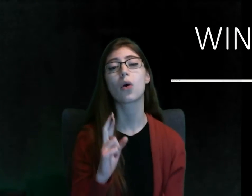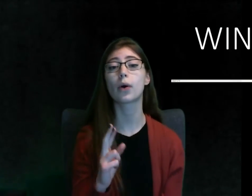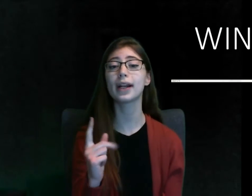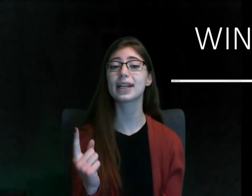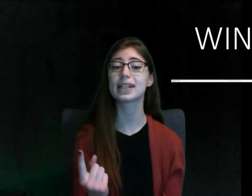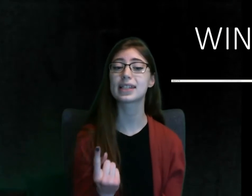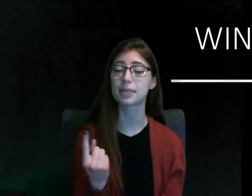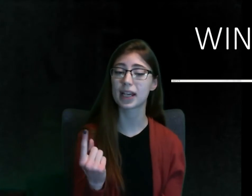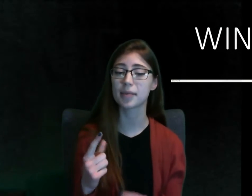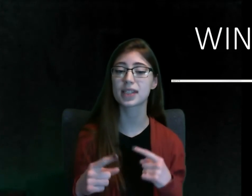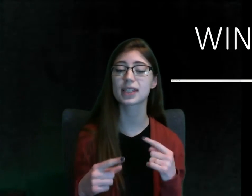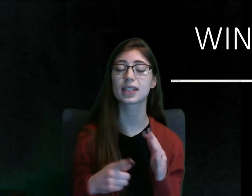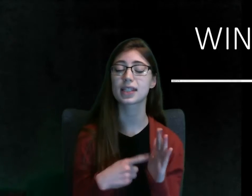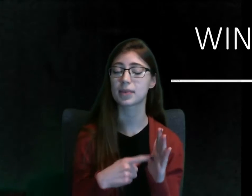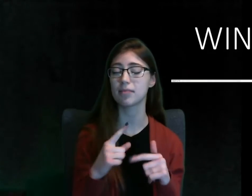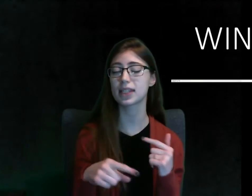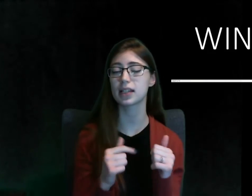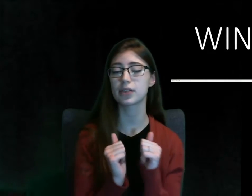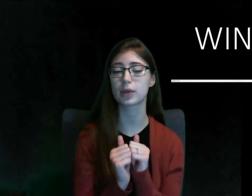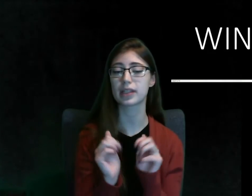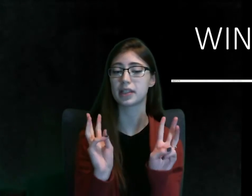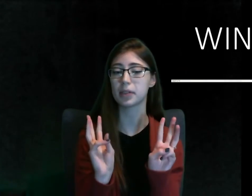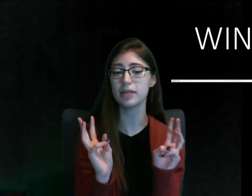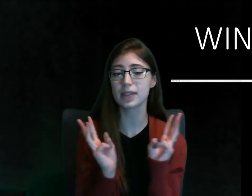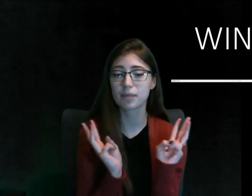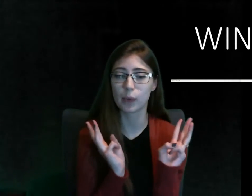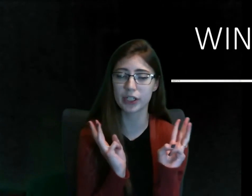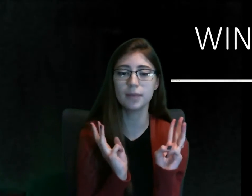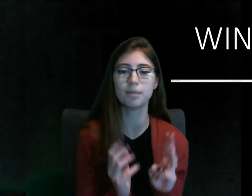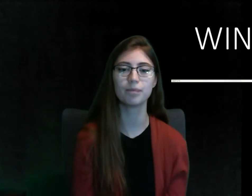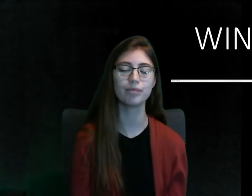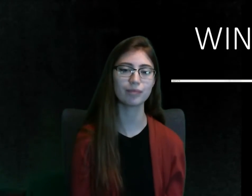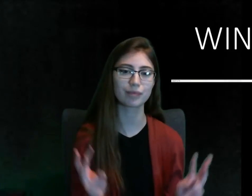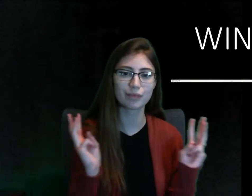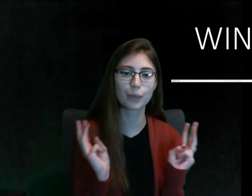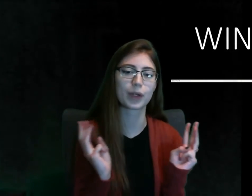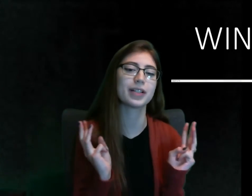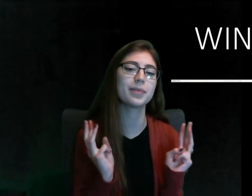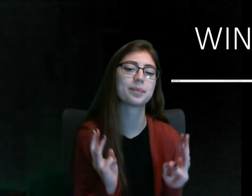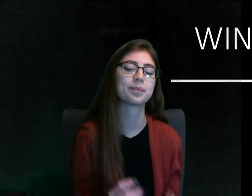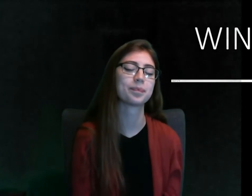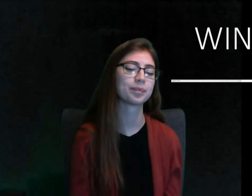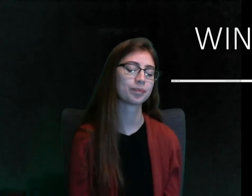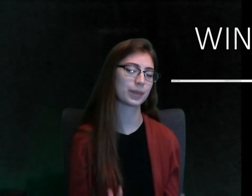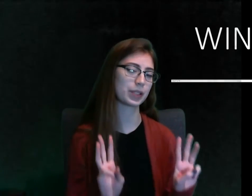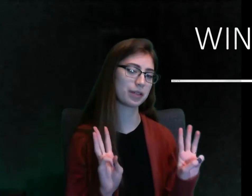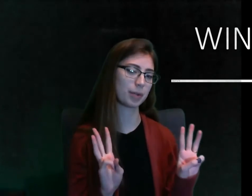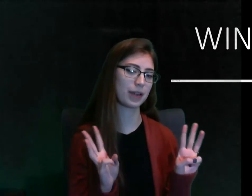Or it is sometimes signed with W's, winter, winter, the 2 W